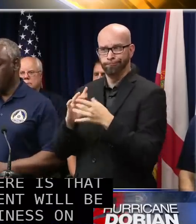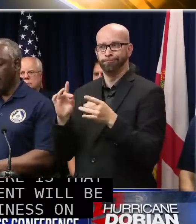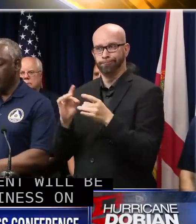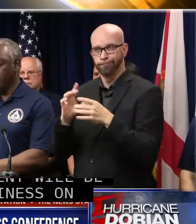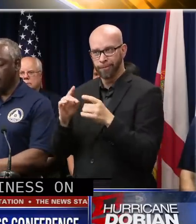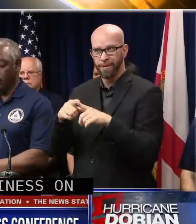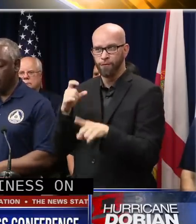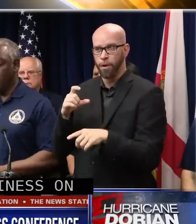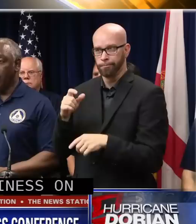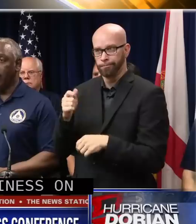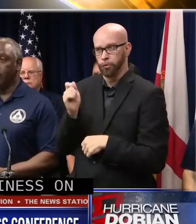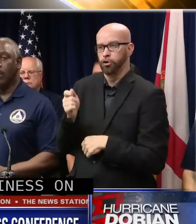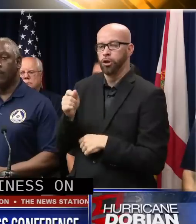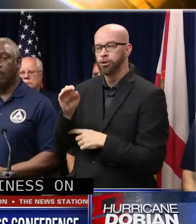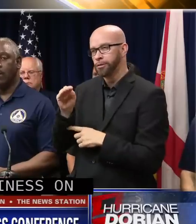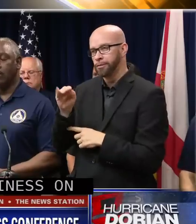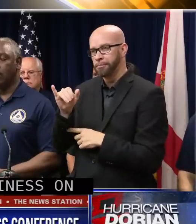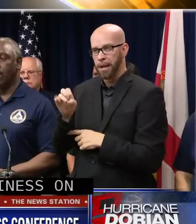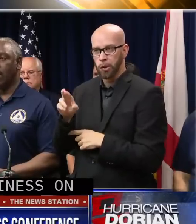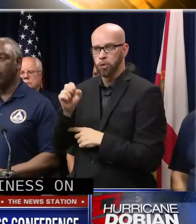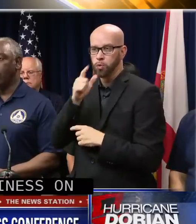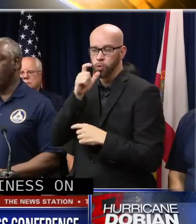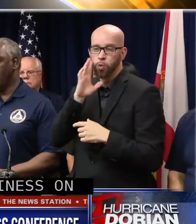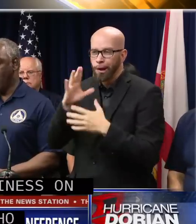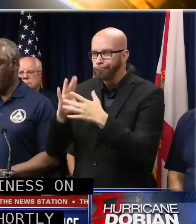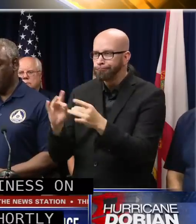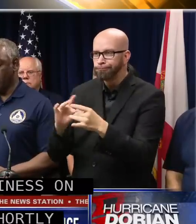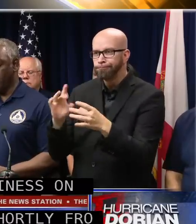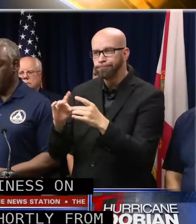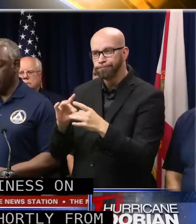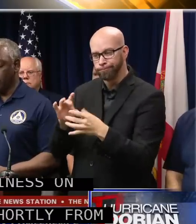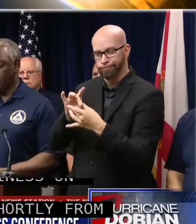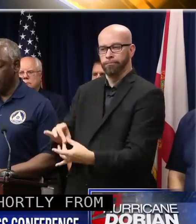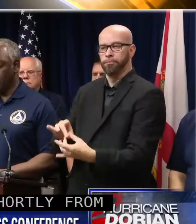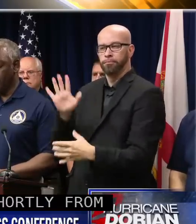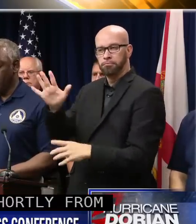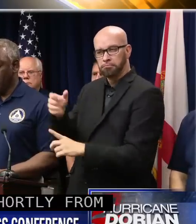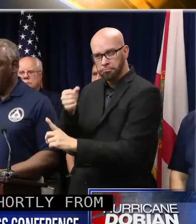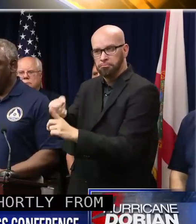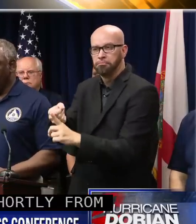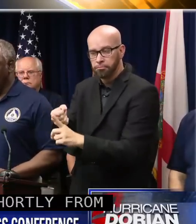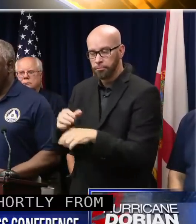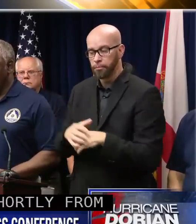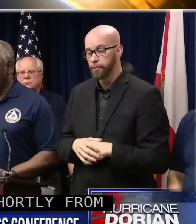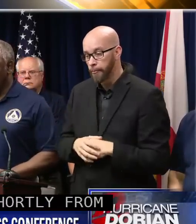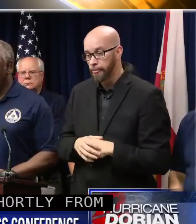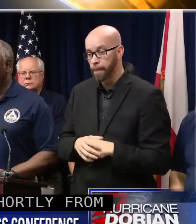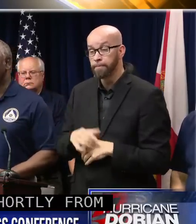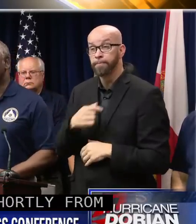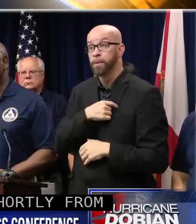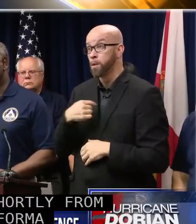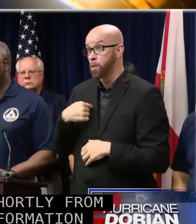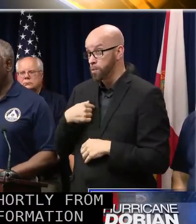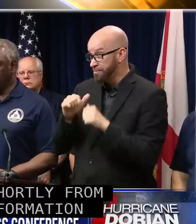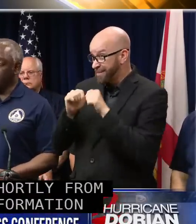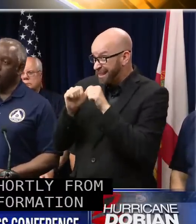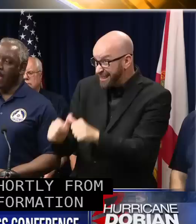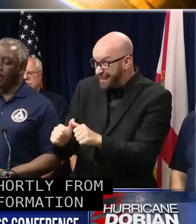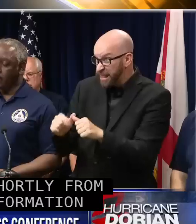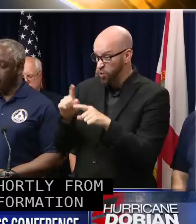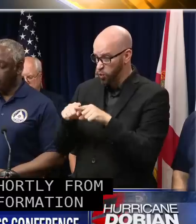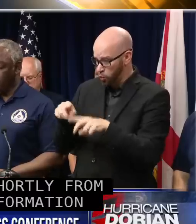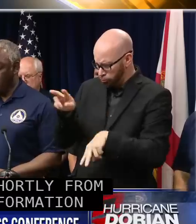Judge Myers to share information about the impact on the courts itself. We continue to monitor